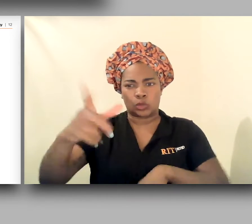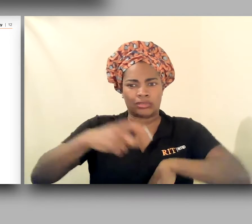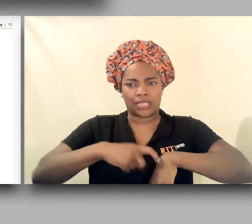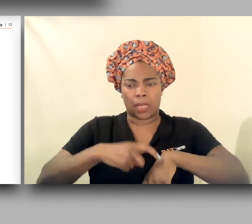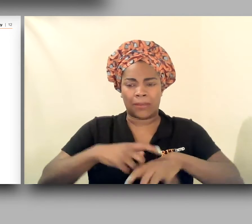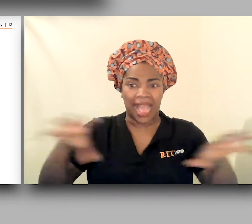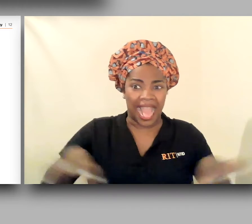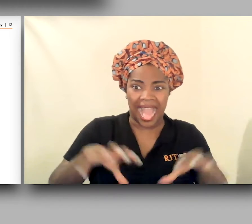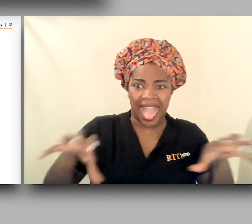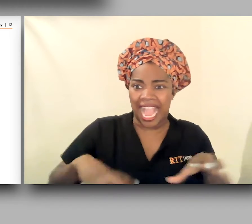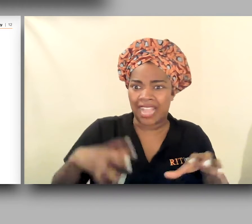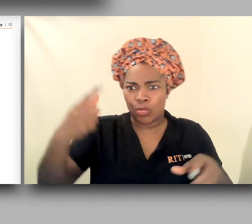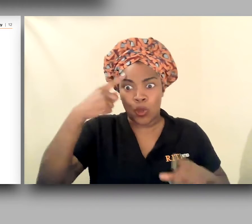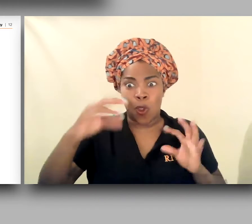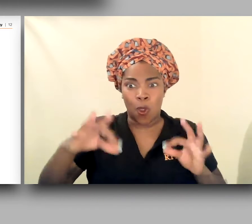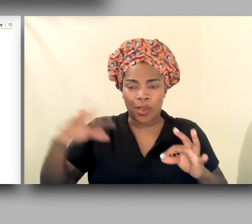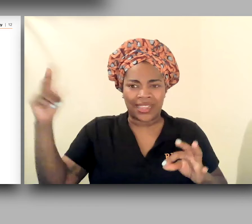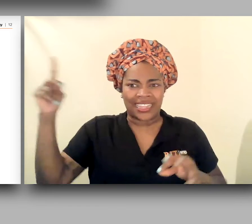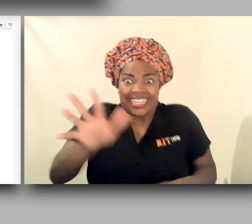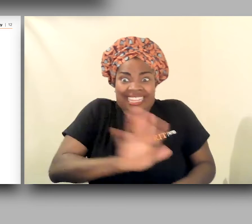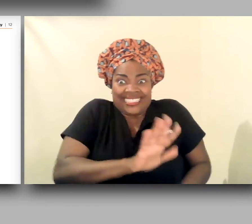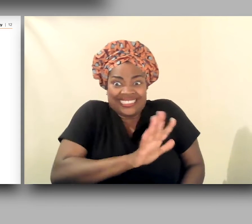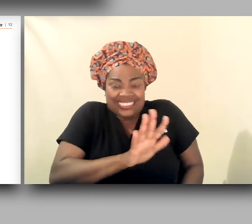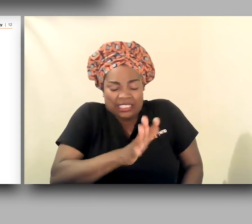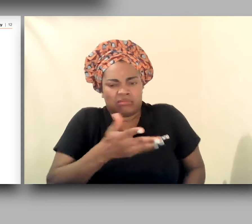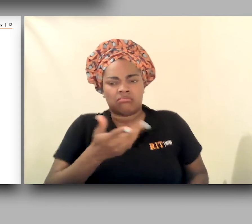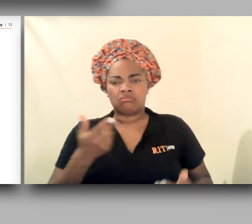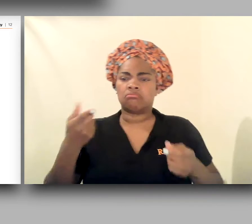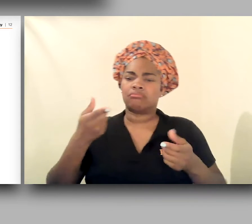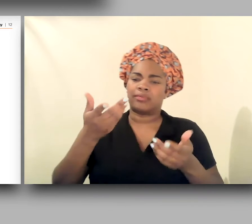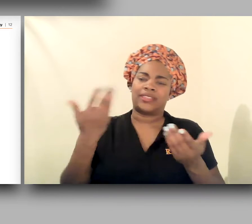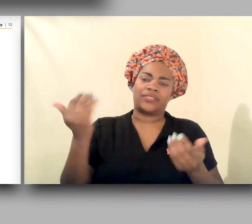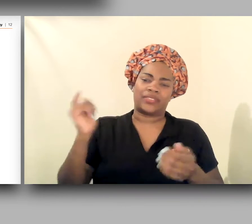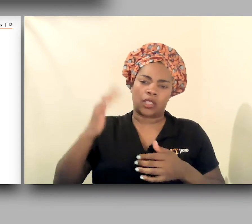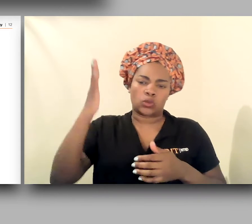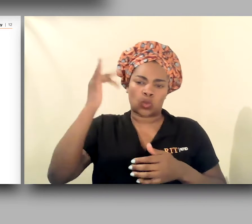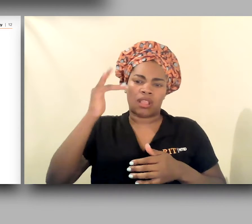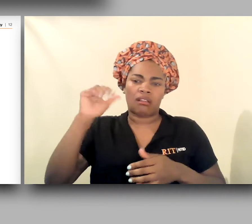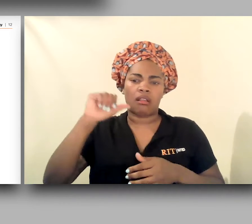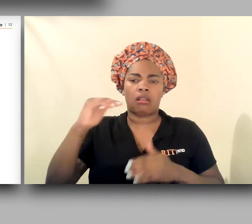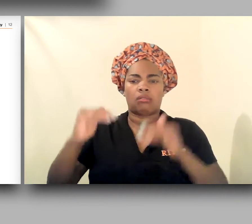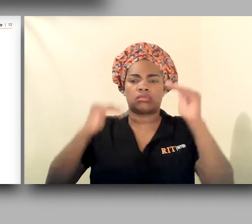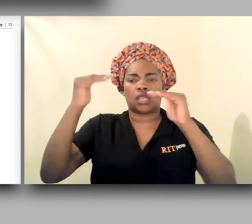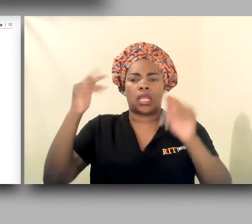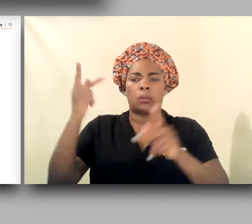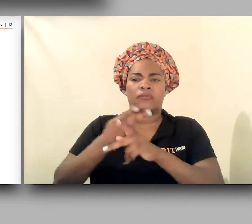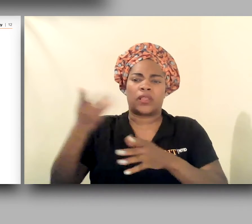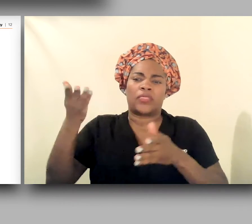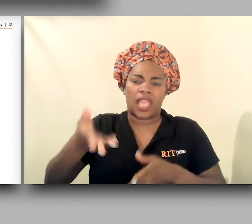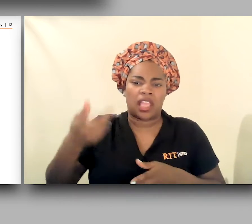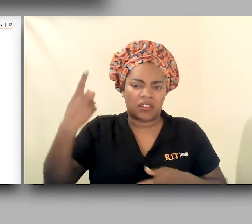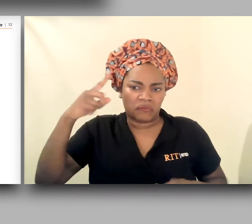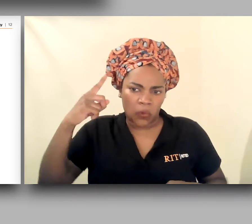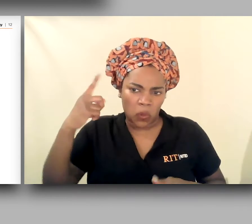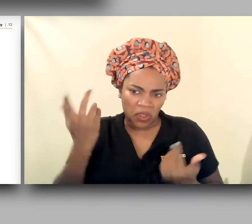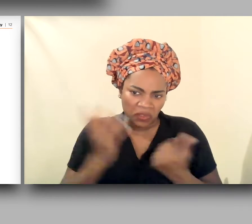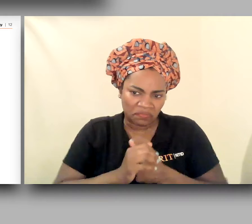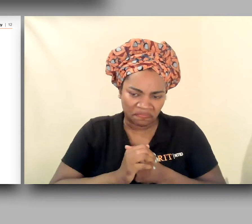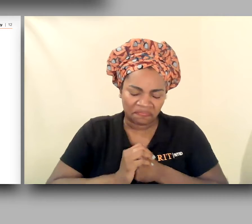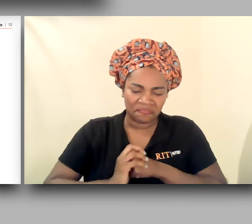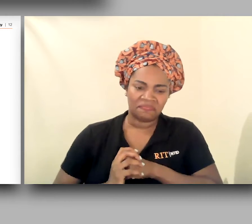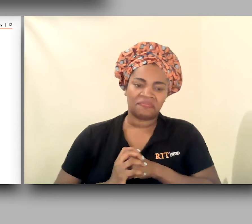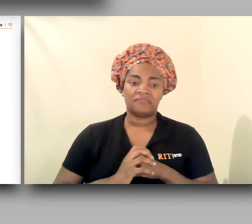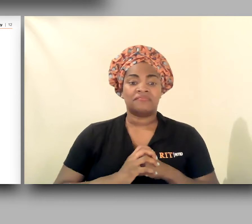You do want it exciting and you want a lot of action, but we need adults there supervising your building of